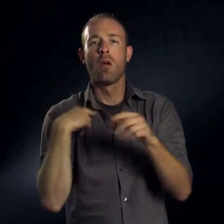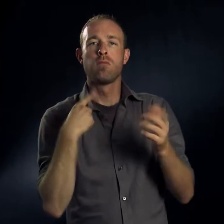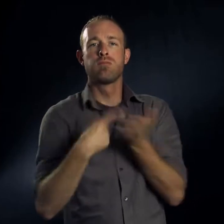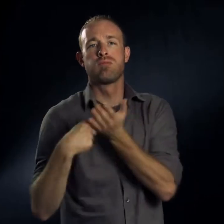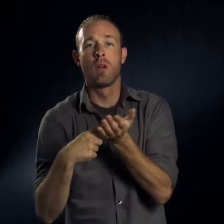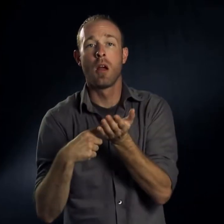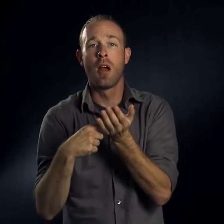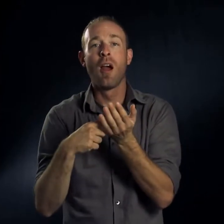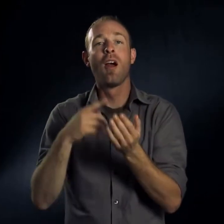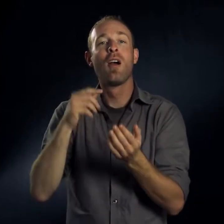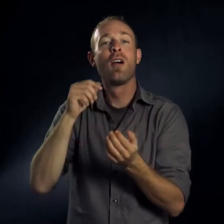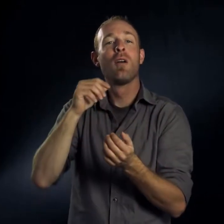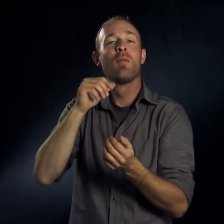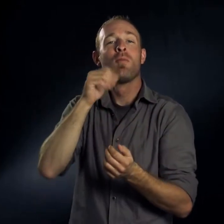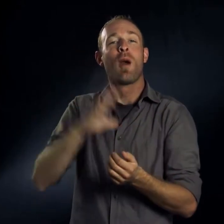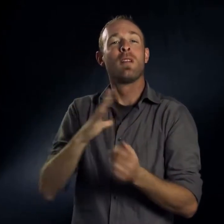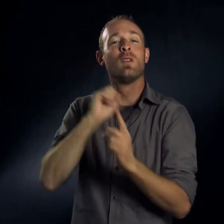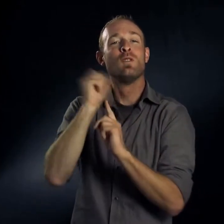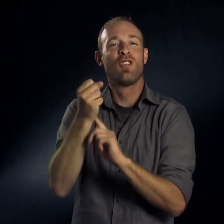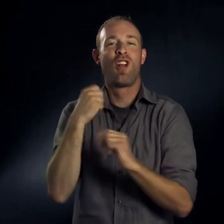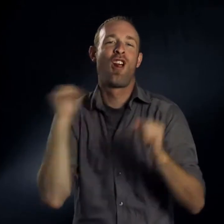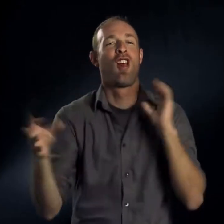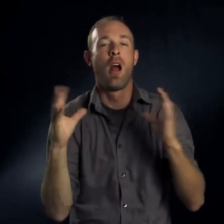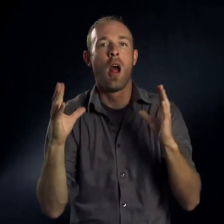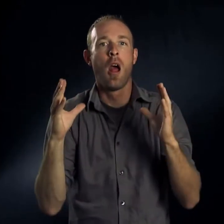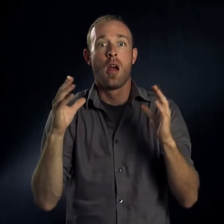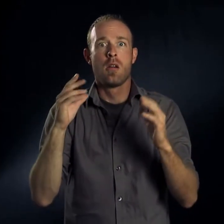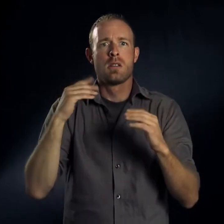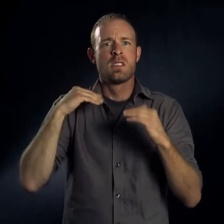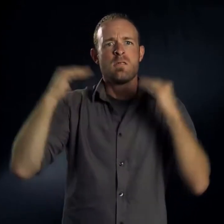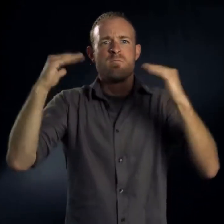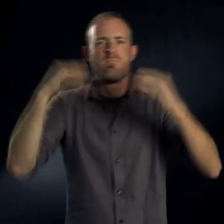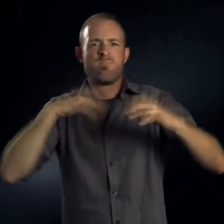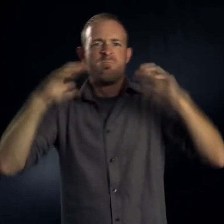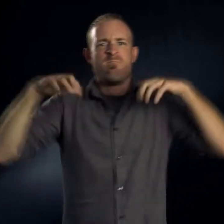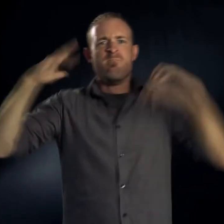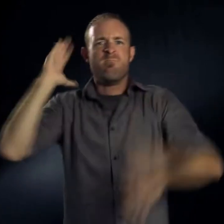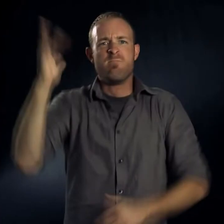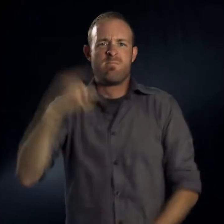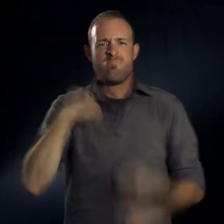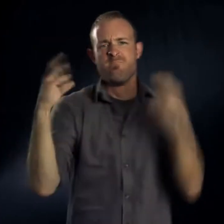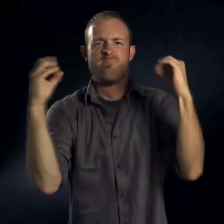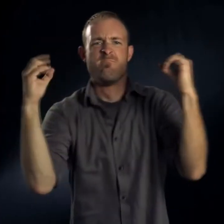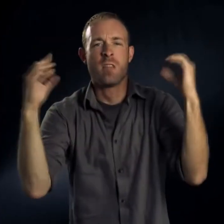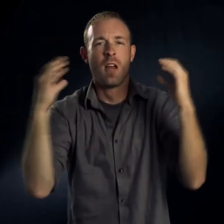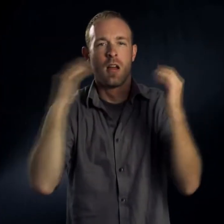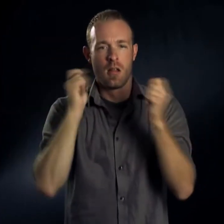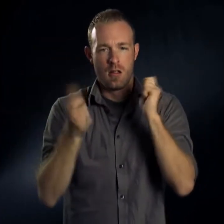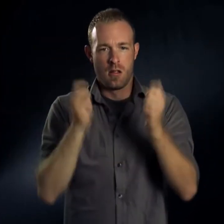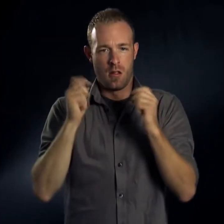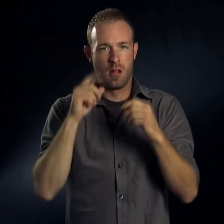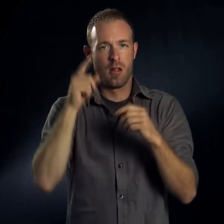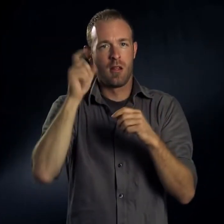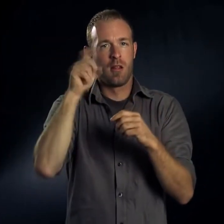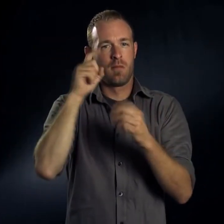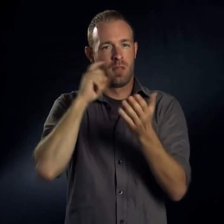of power providing information, or if they are learning information themselves, will determine the register. If there's a large